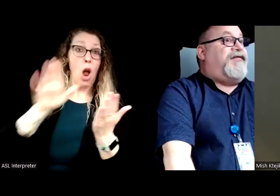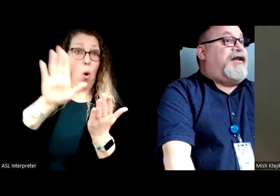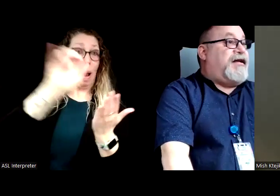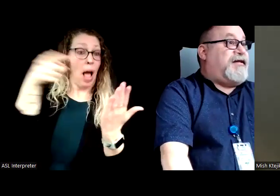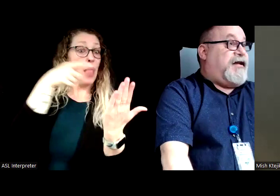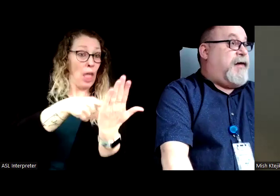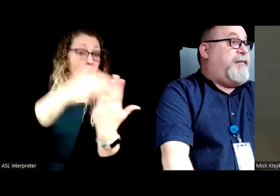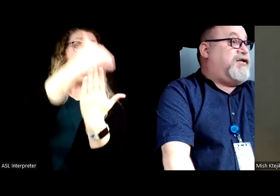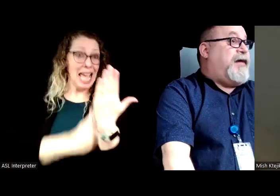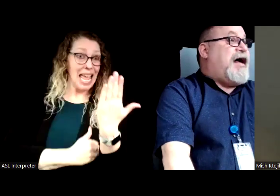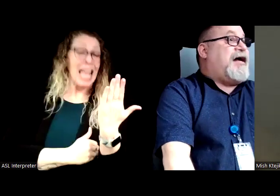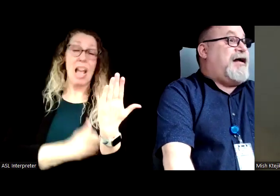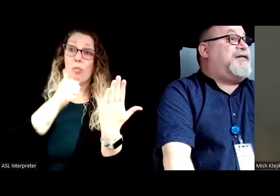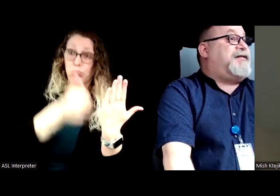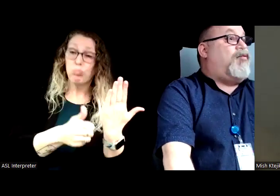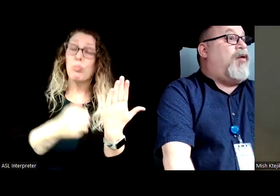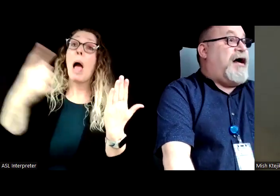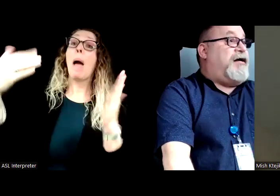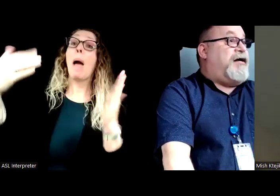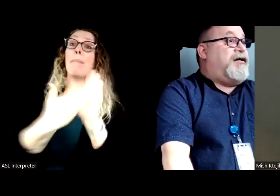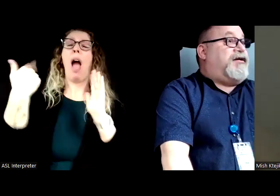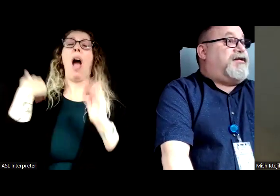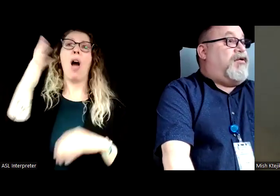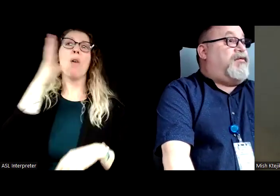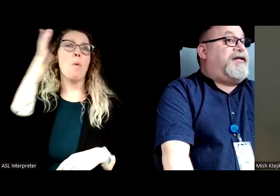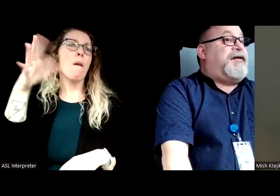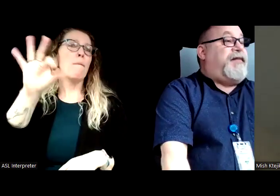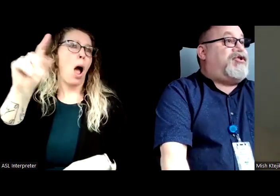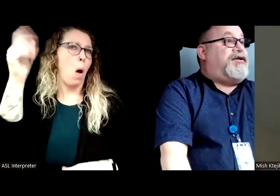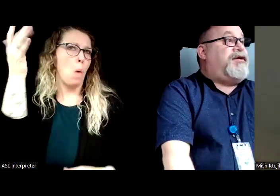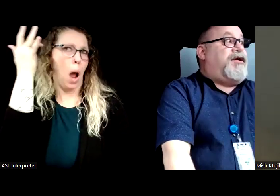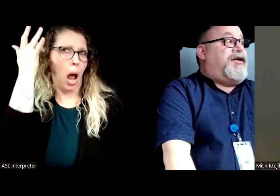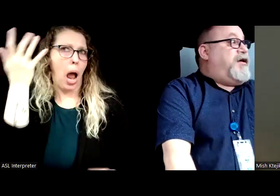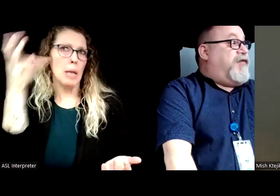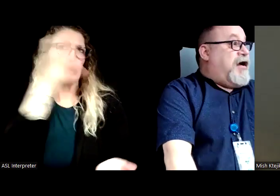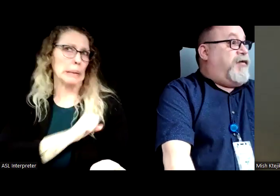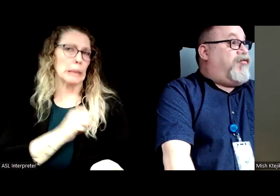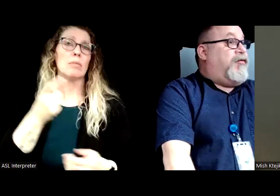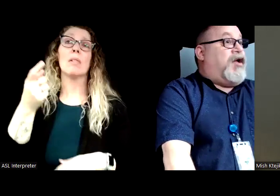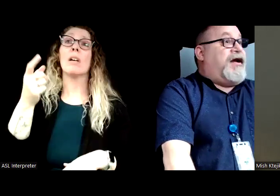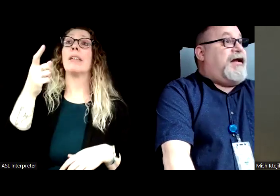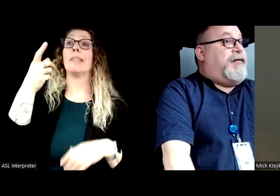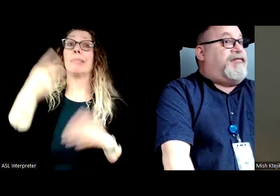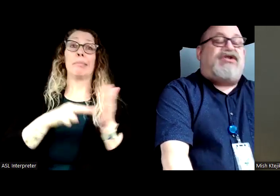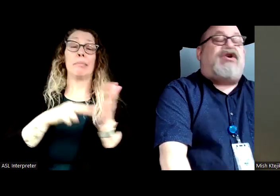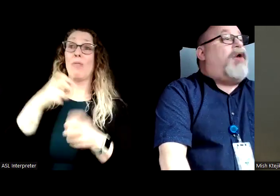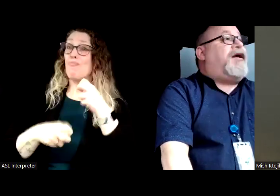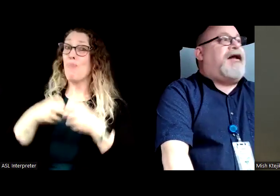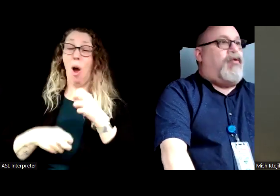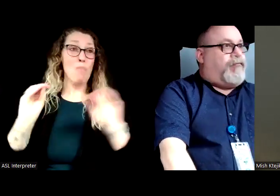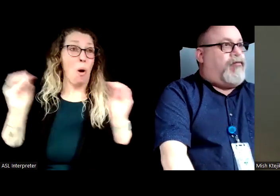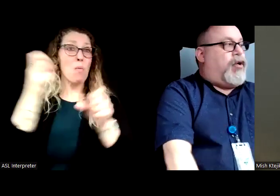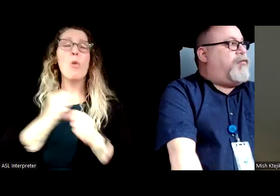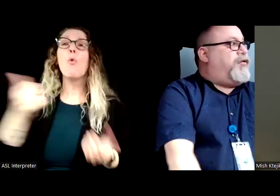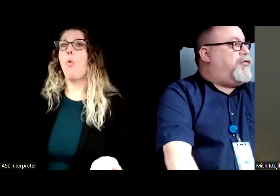and if it is, and it got bounced back, I can see why. So in summation, if you're having a problem or not getting them, just call me and I